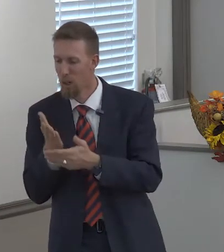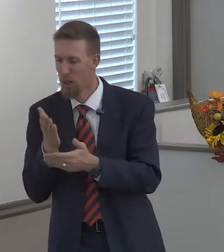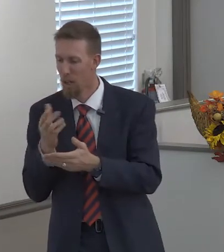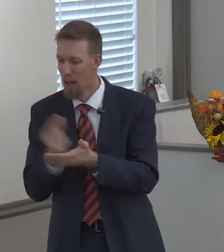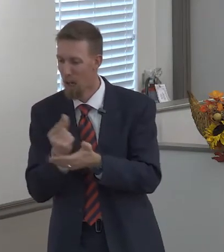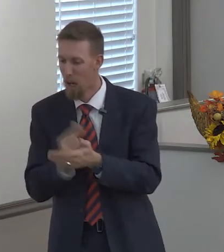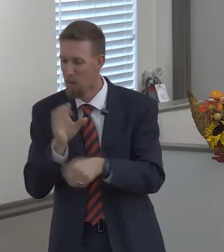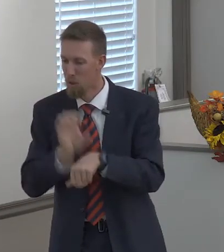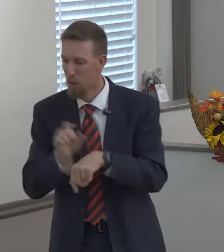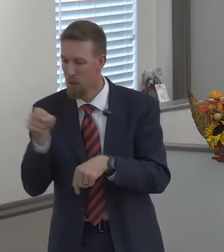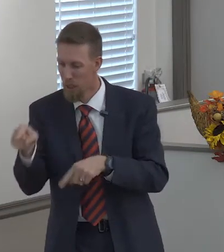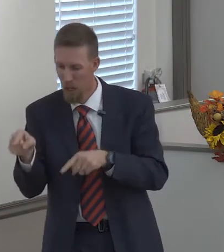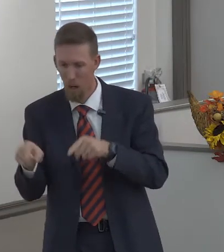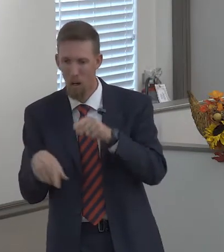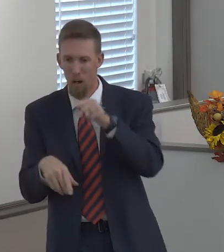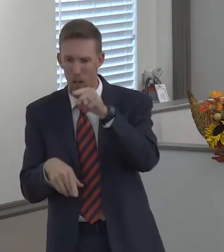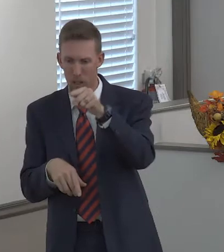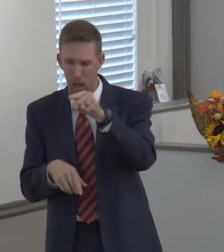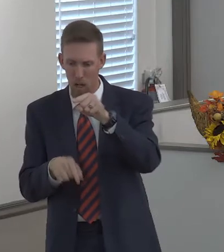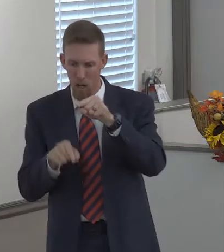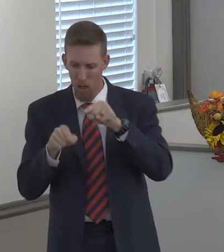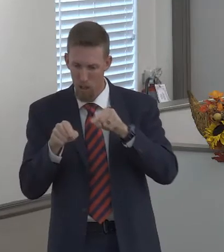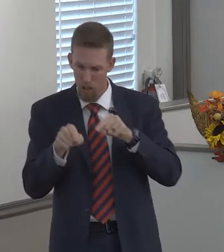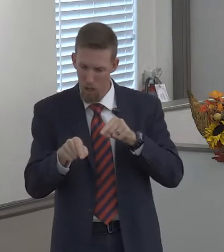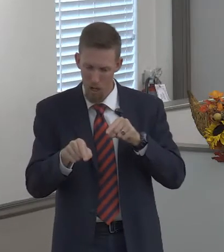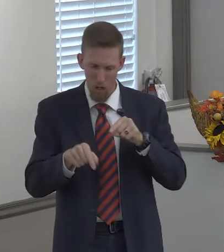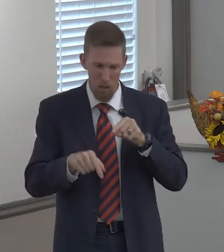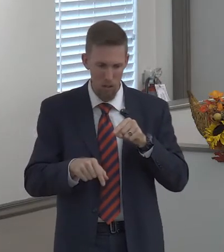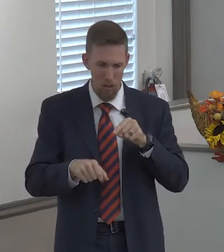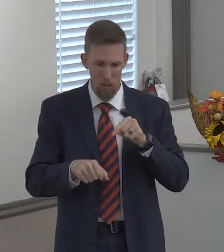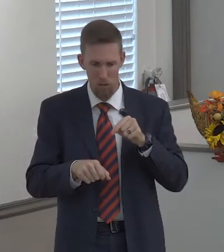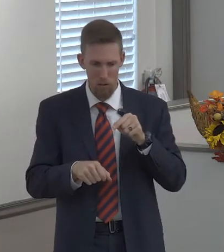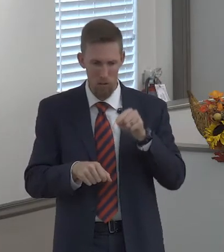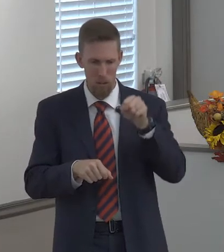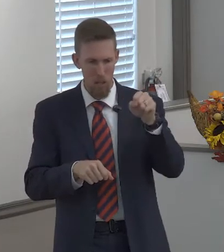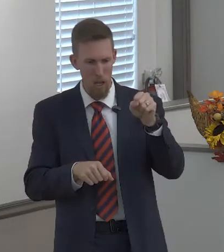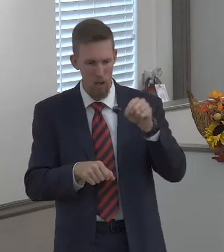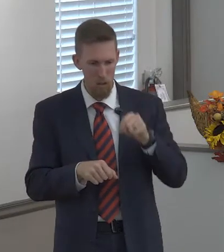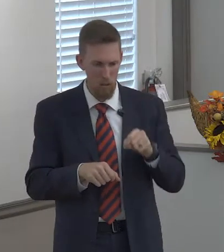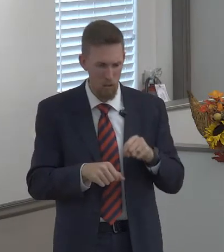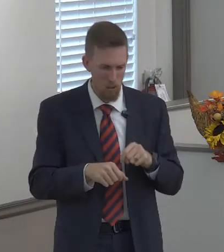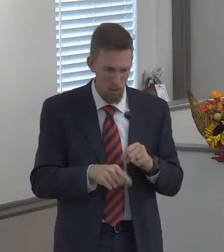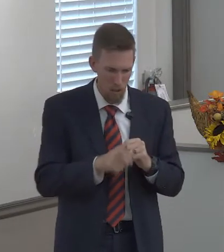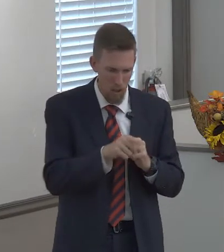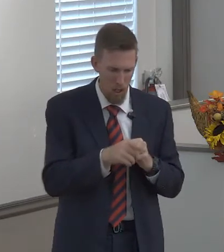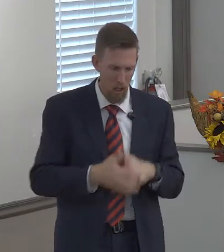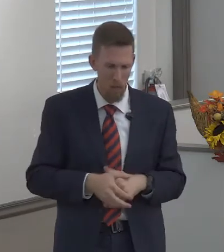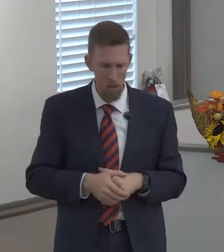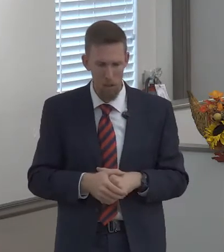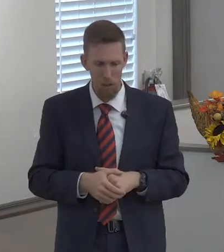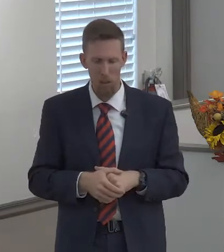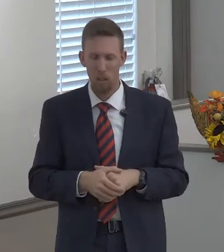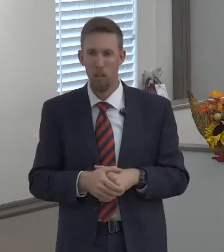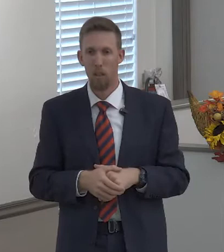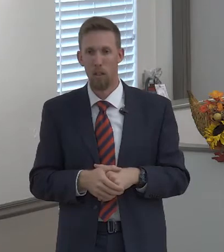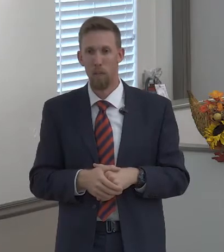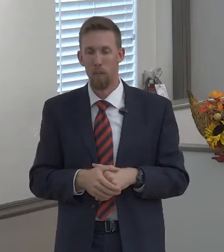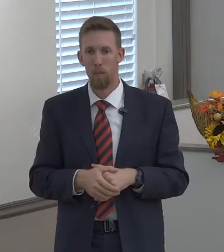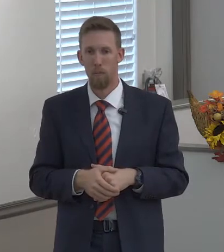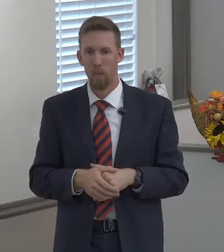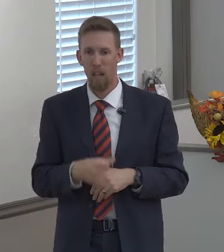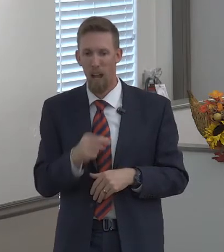Now, America is up to here in religion. And we have no shortages in